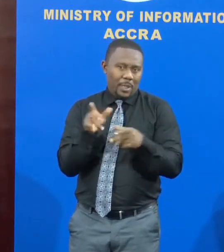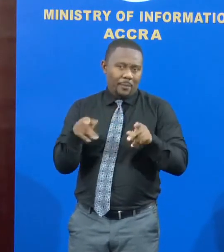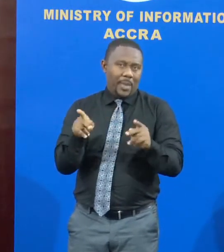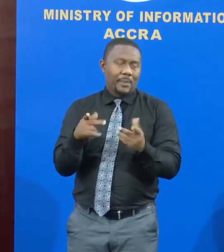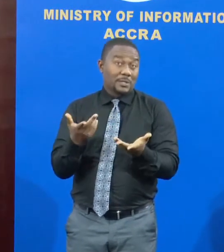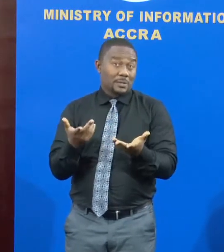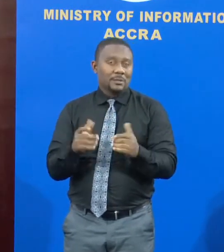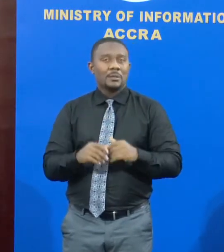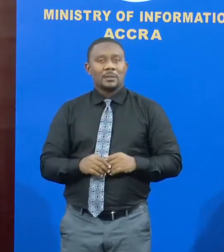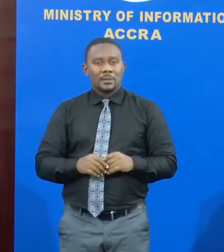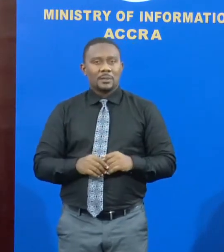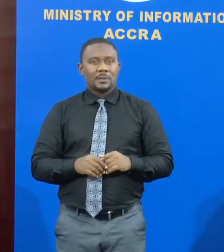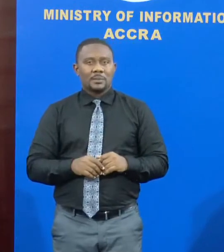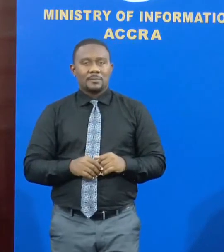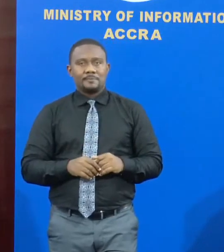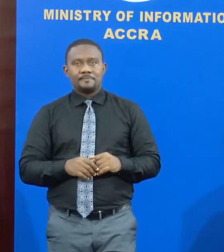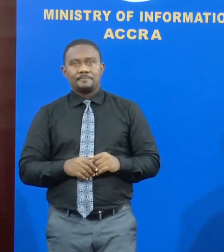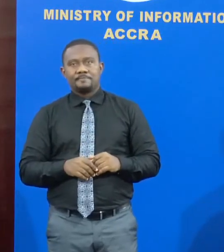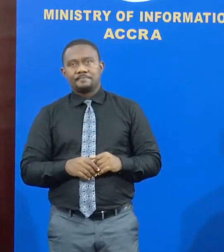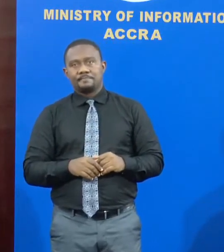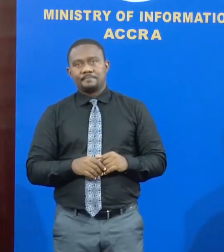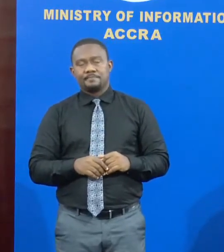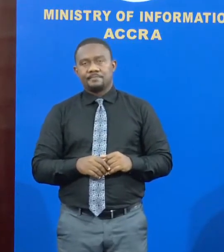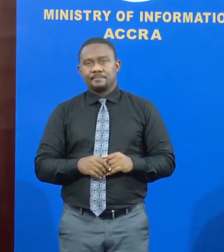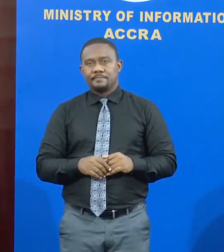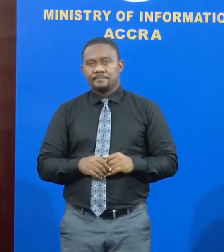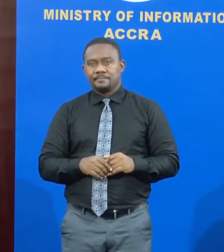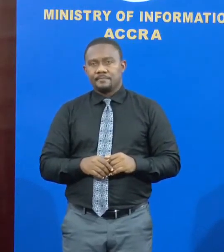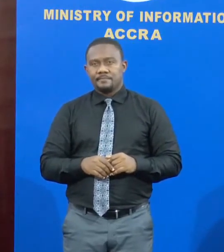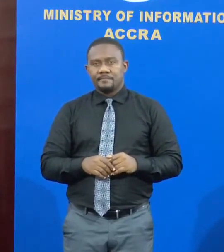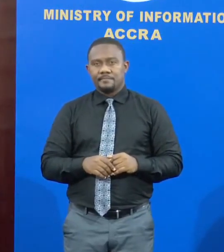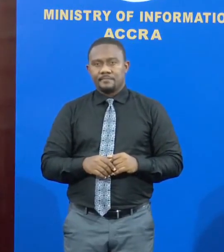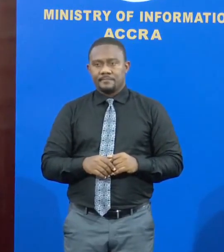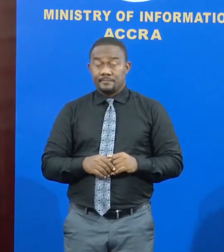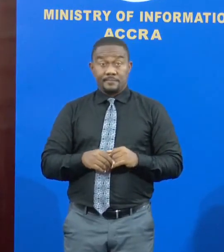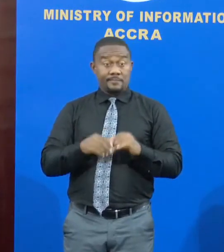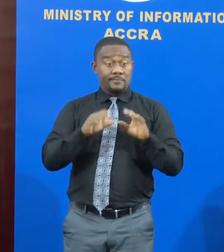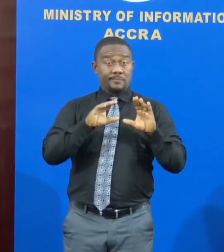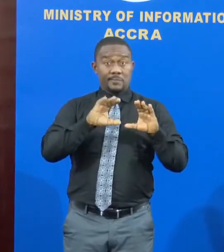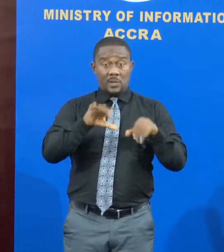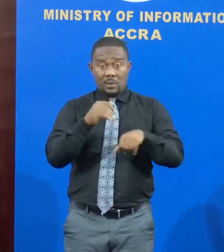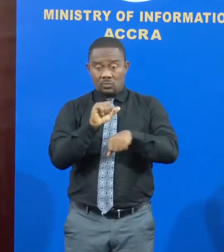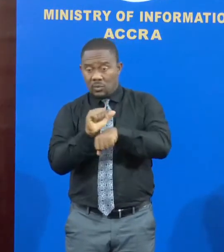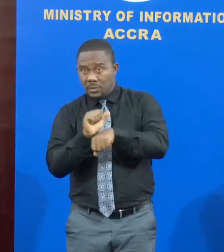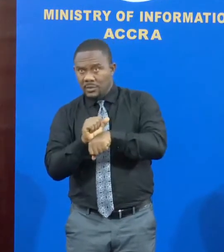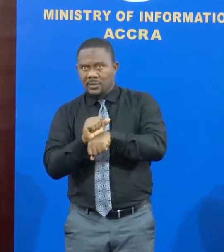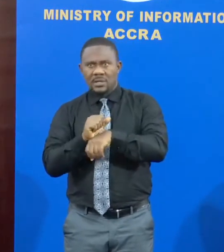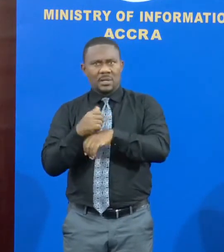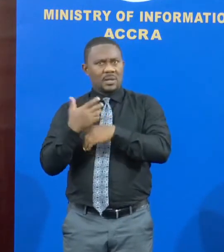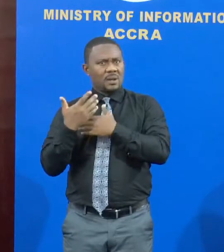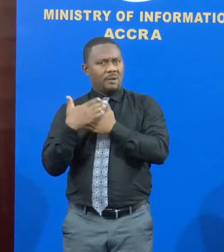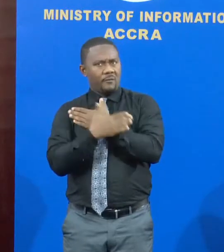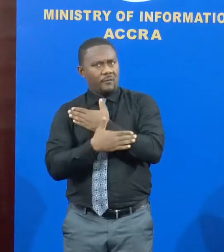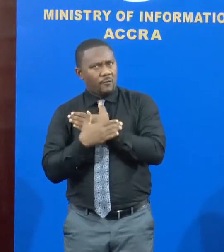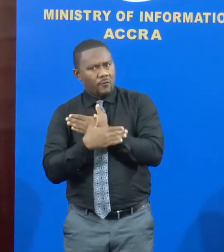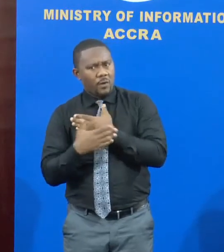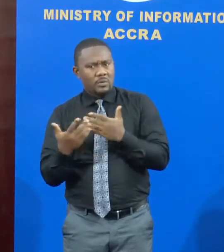renewals, having information of the companies and their number of expatriate staff in the